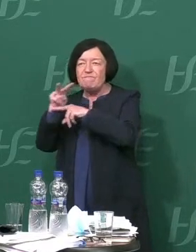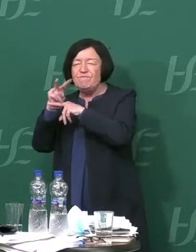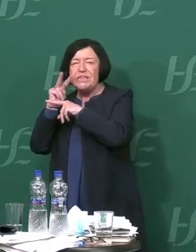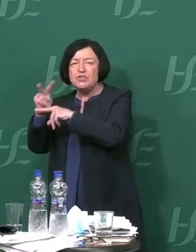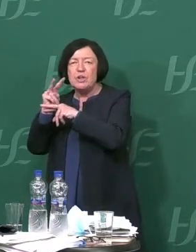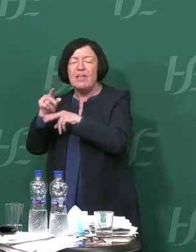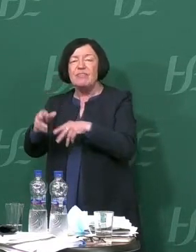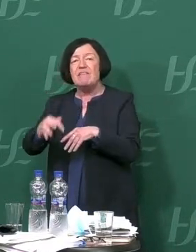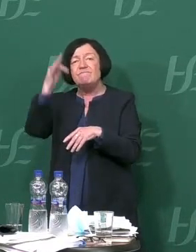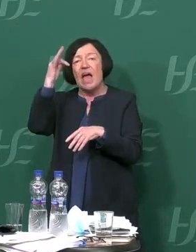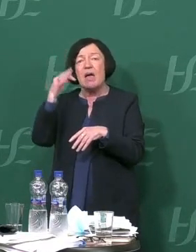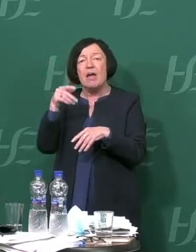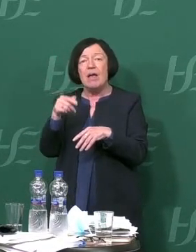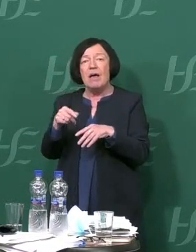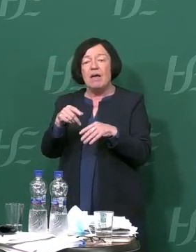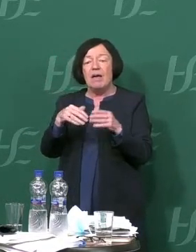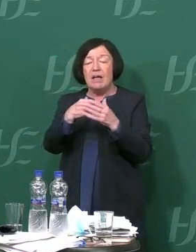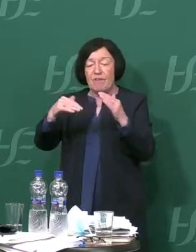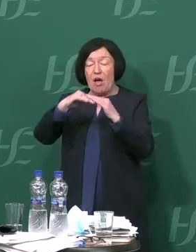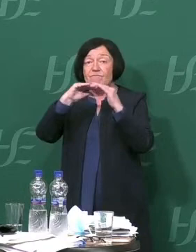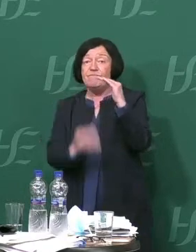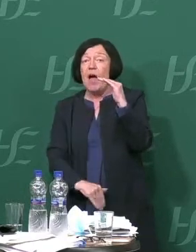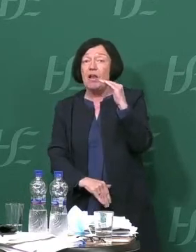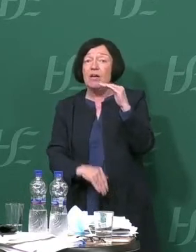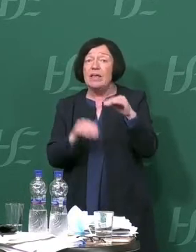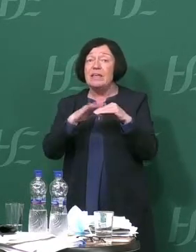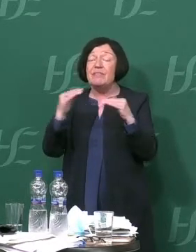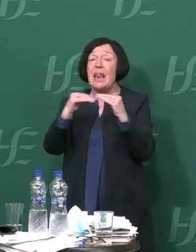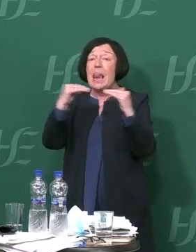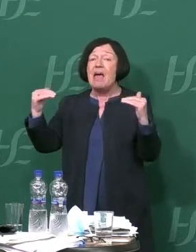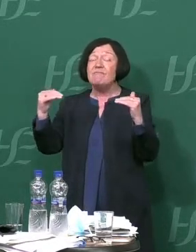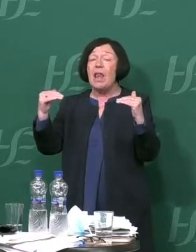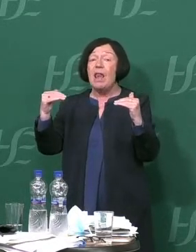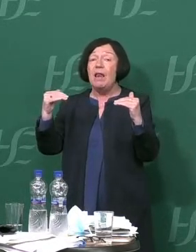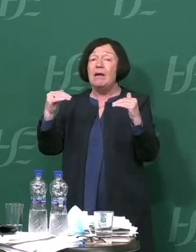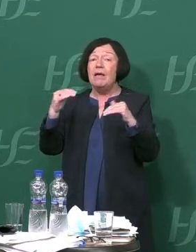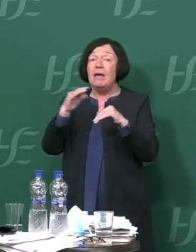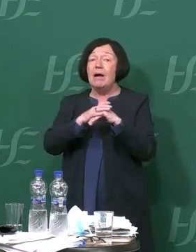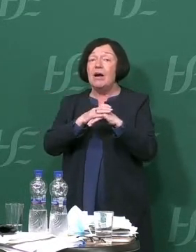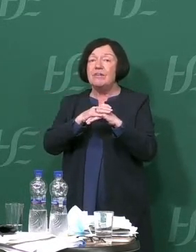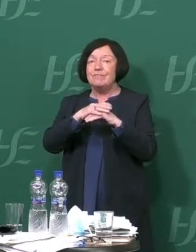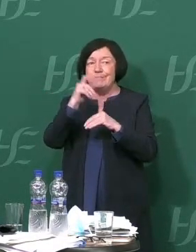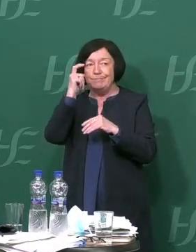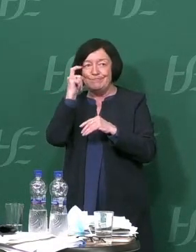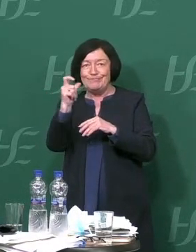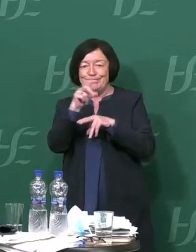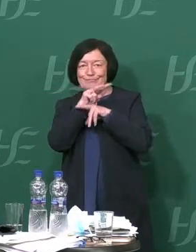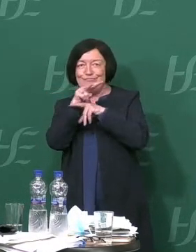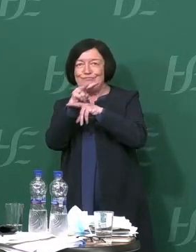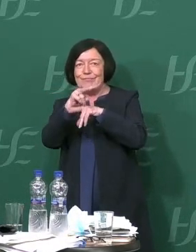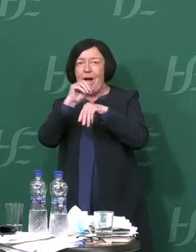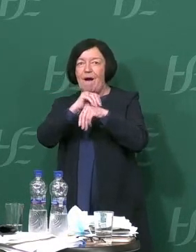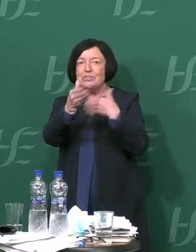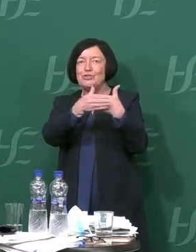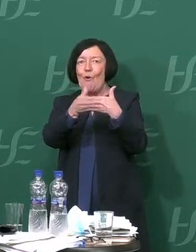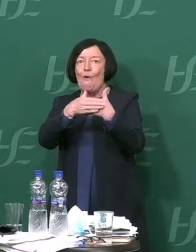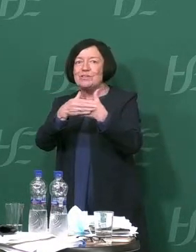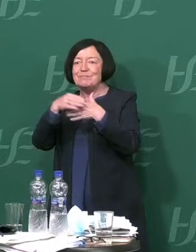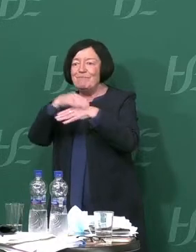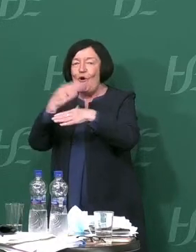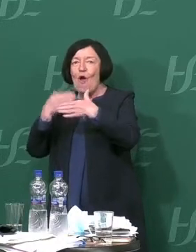on. And they found a sharp fall off in the level of vigilance being operated on doors and so